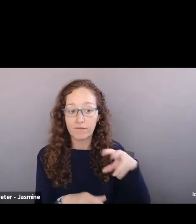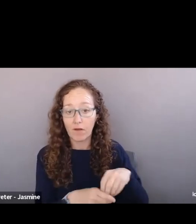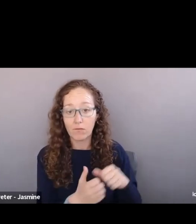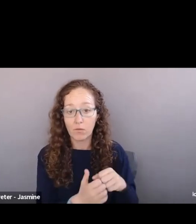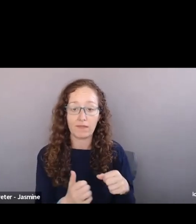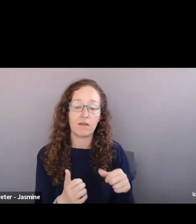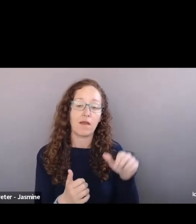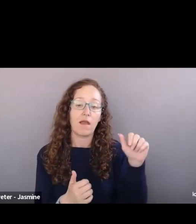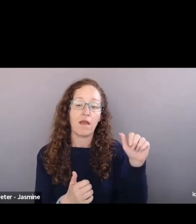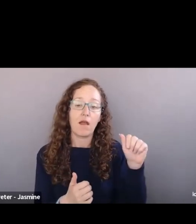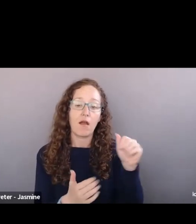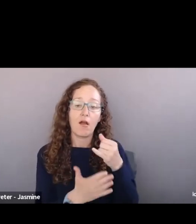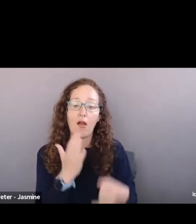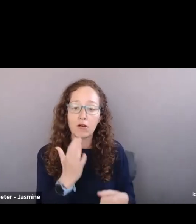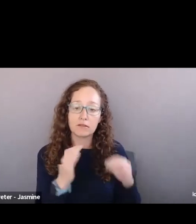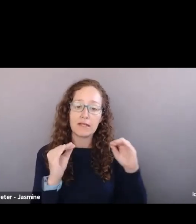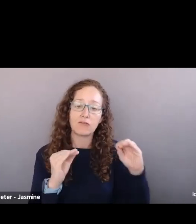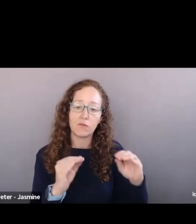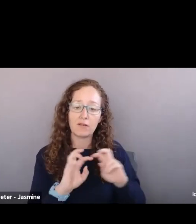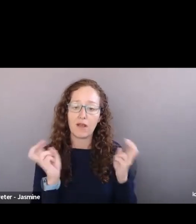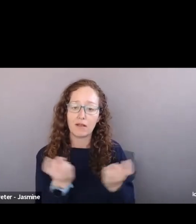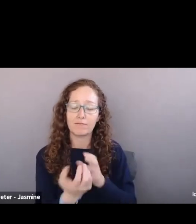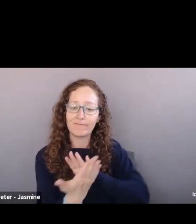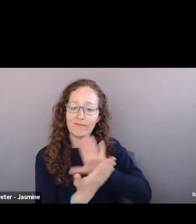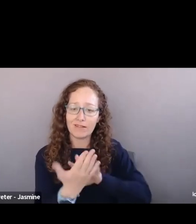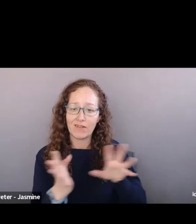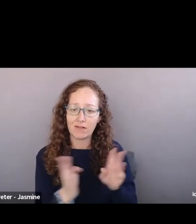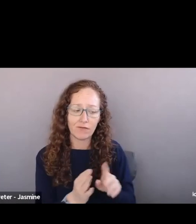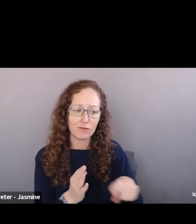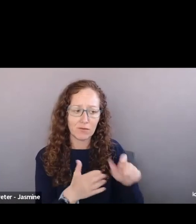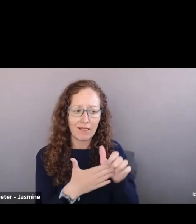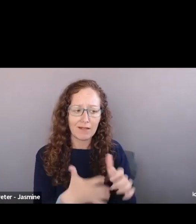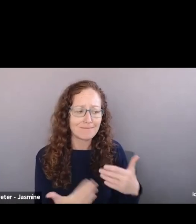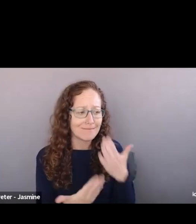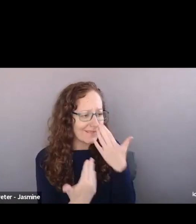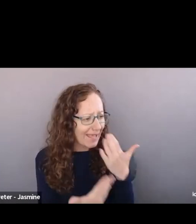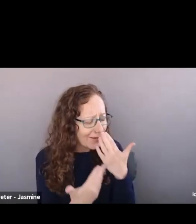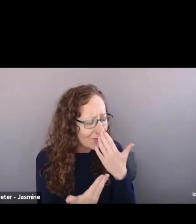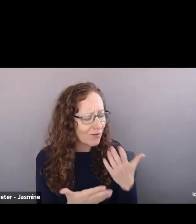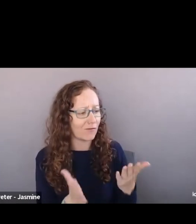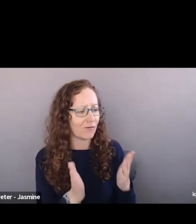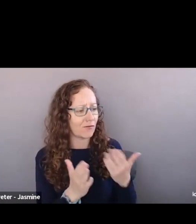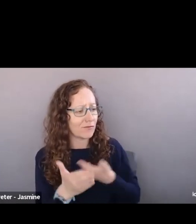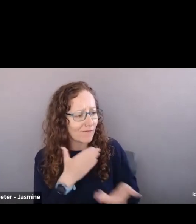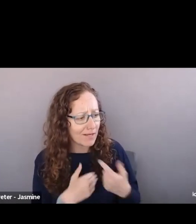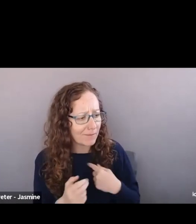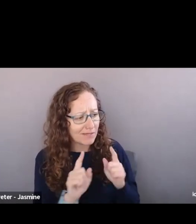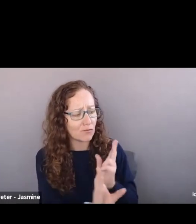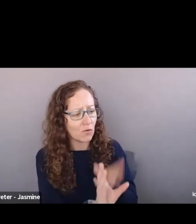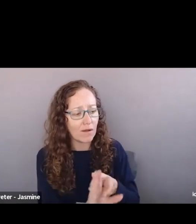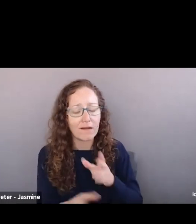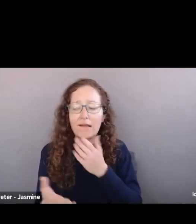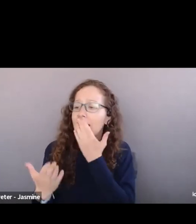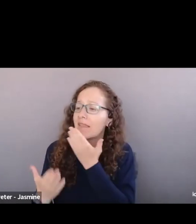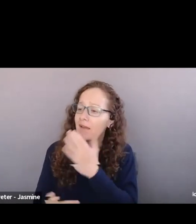Roundtable's face-to-face conference. Thank you for having me join you today. Thank you also, Mahogany Brown, for standing in the authority